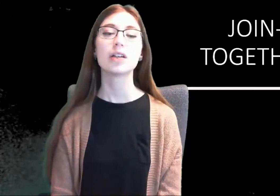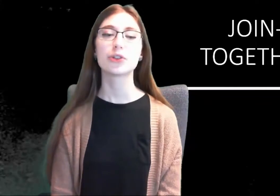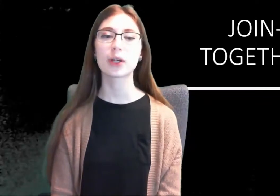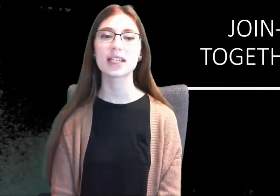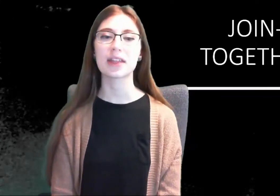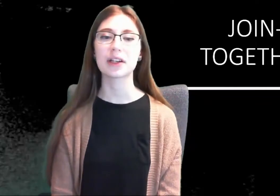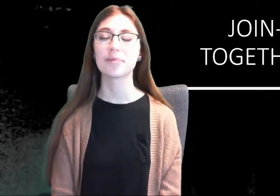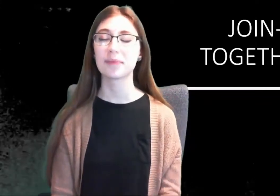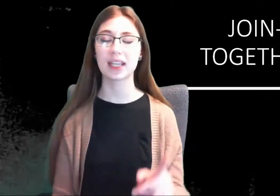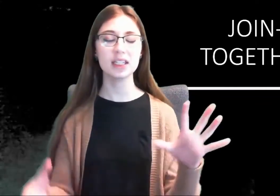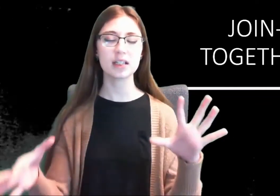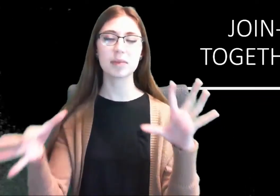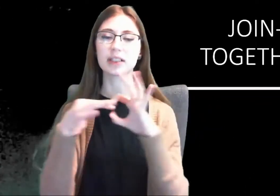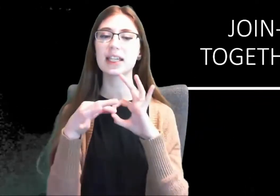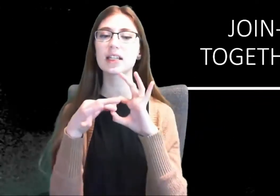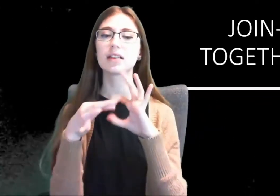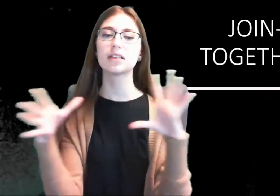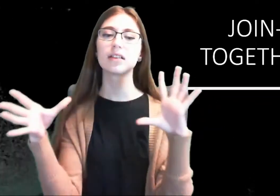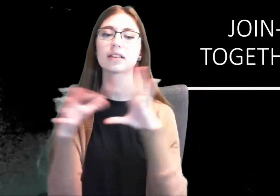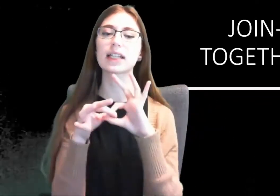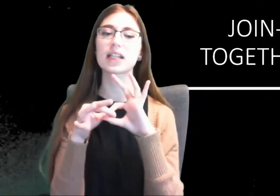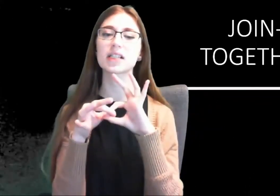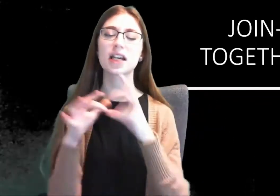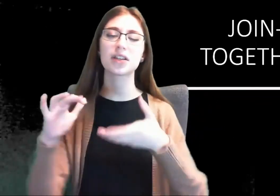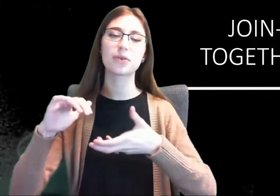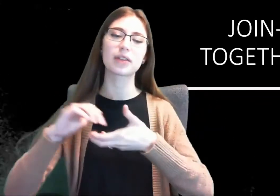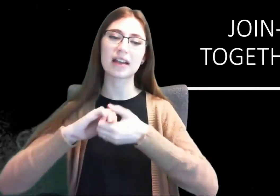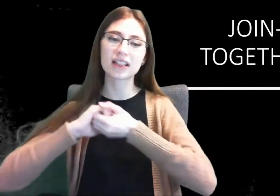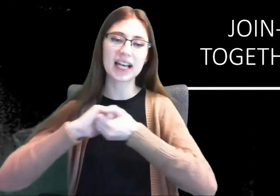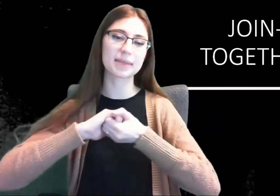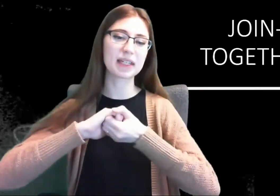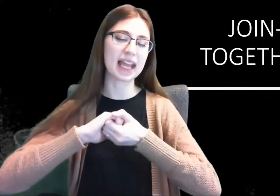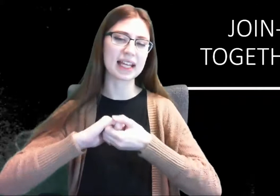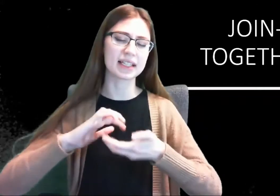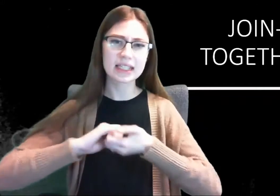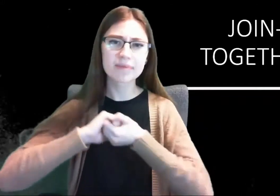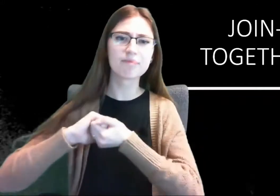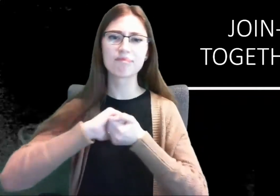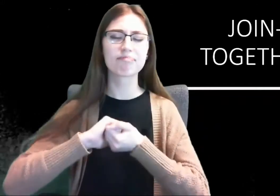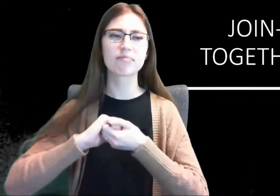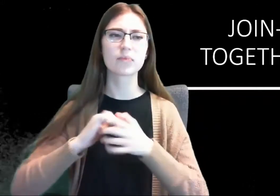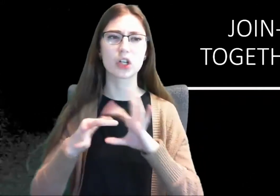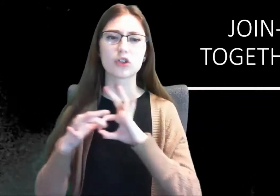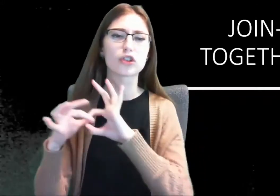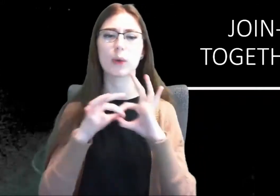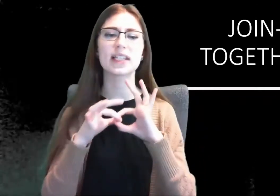Join together. Again, could be the linking together, or that clasping hands circle. Join